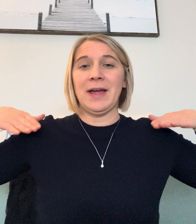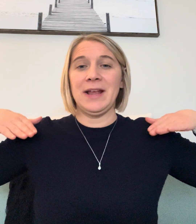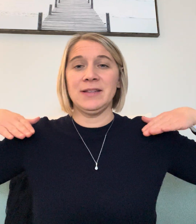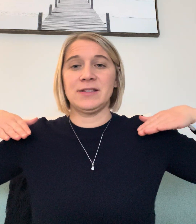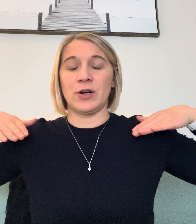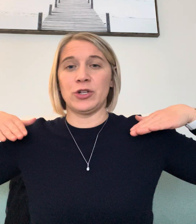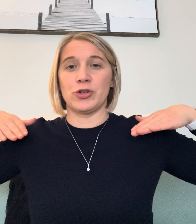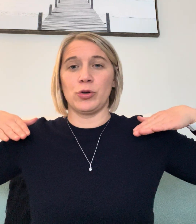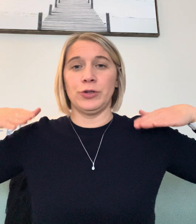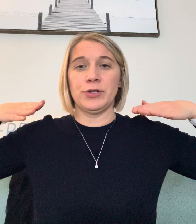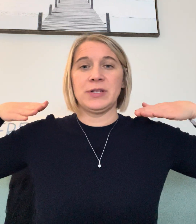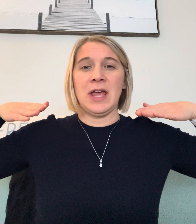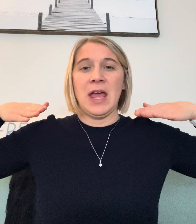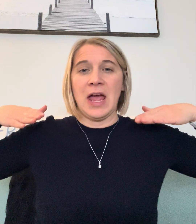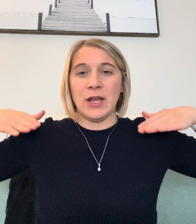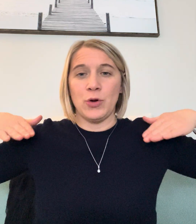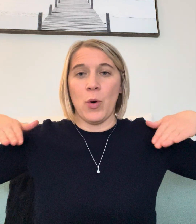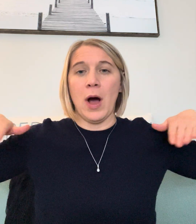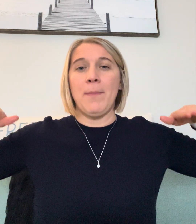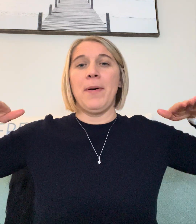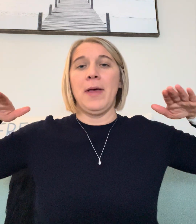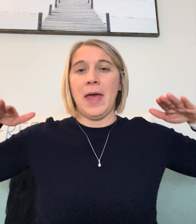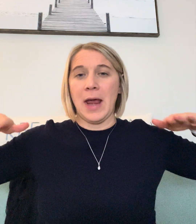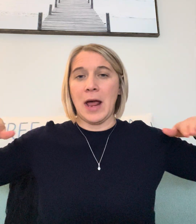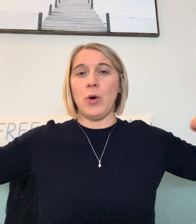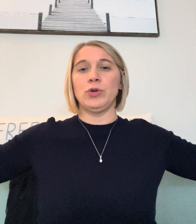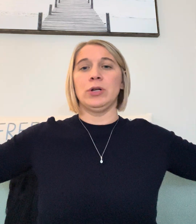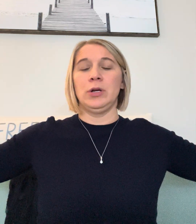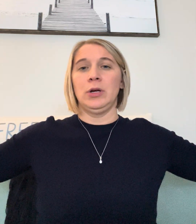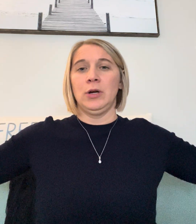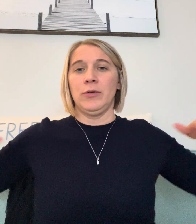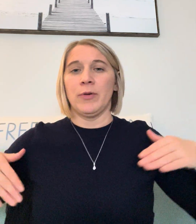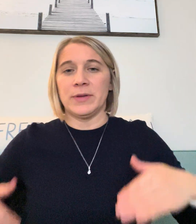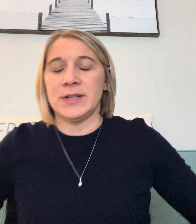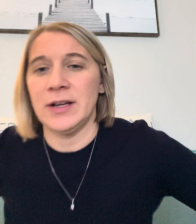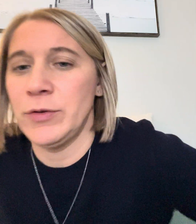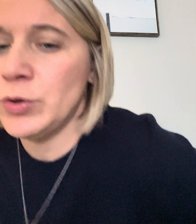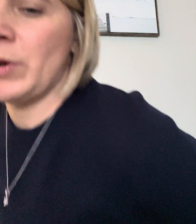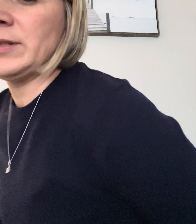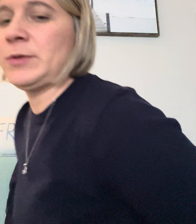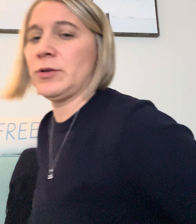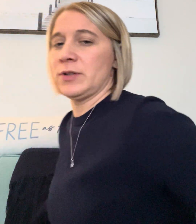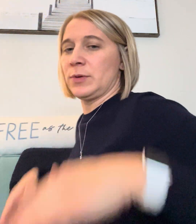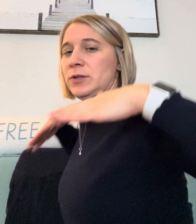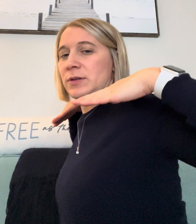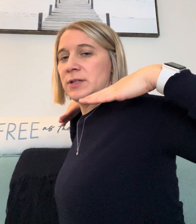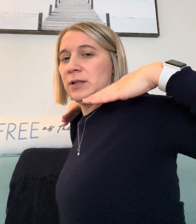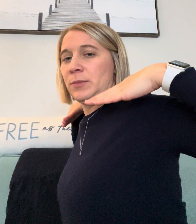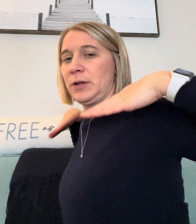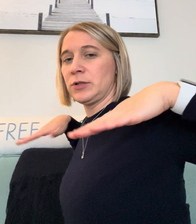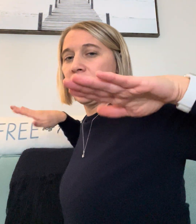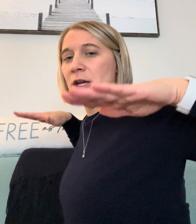hands start at your shoulders, and you go up and out from the side of you twice. Let me turn this way so you can see it a little bit easier.